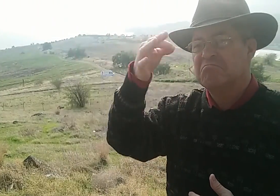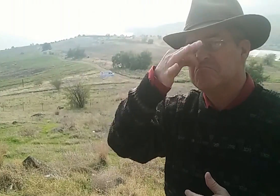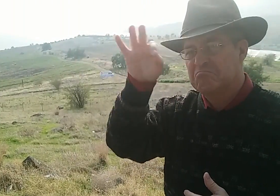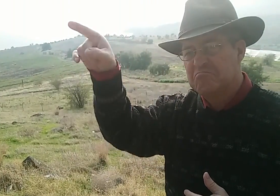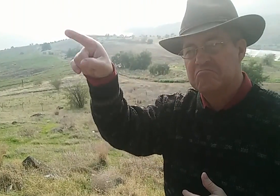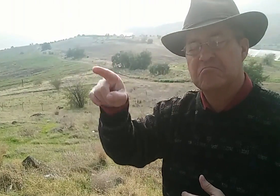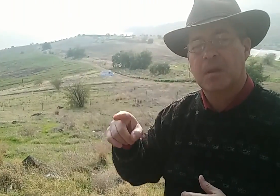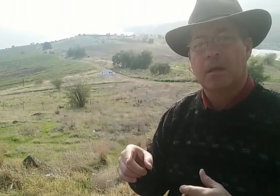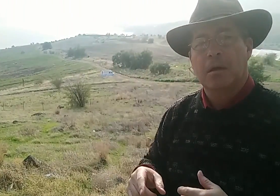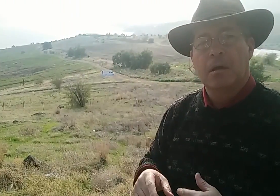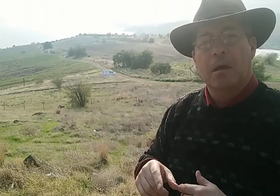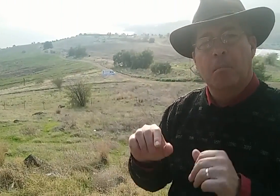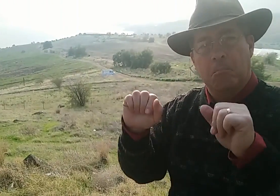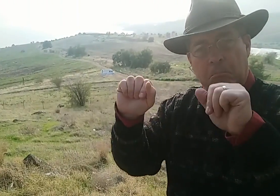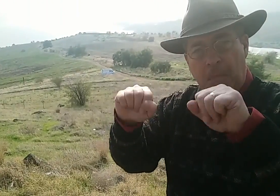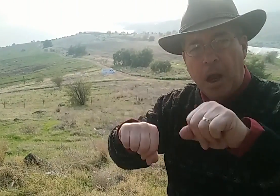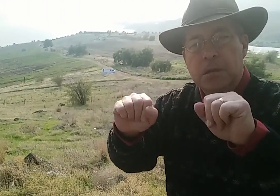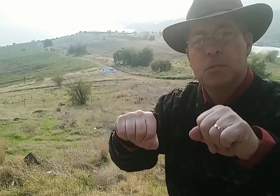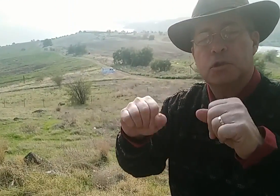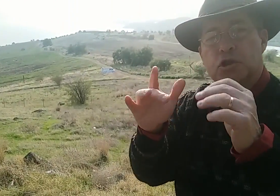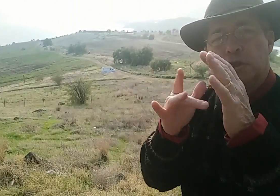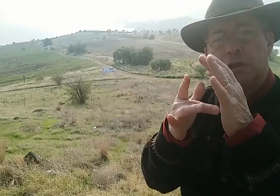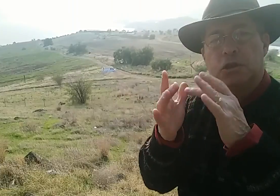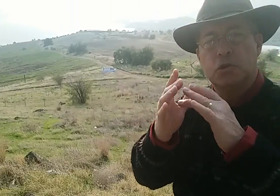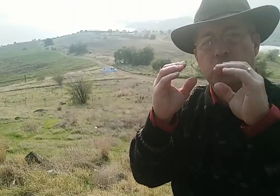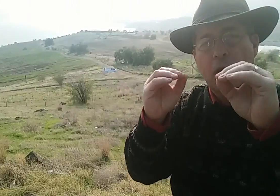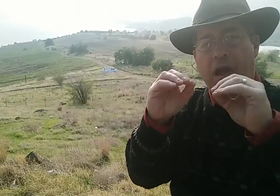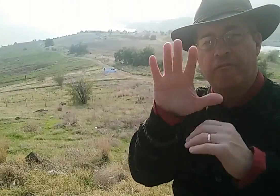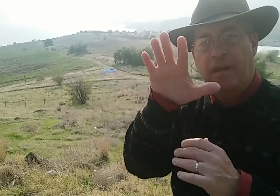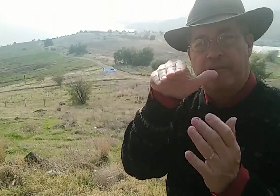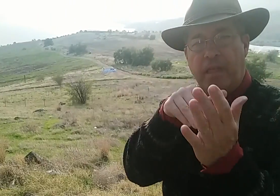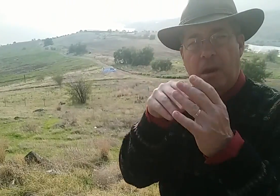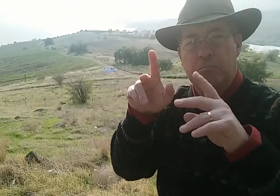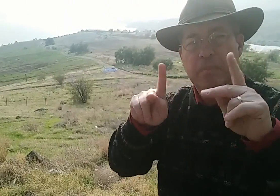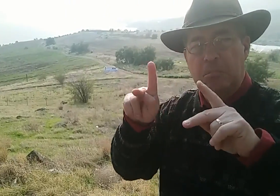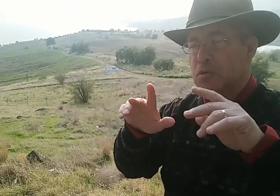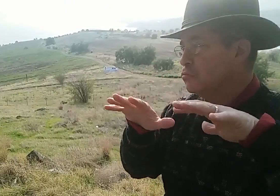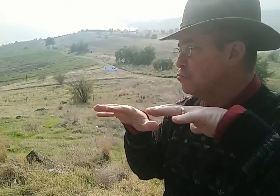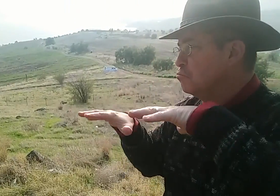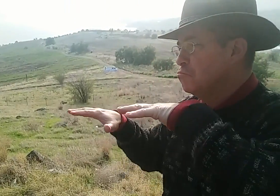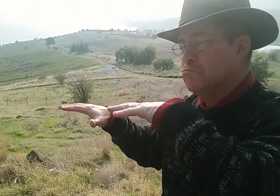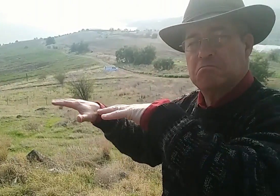that direction, not too far. And it's very possible that this is where Jesus taught